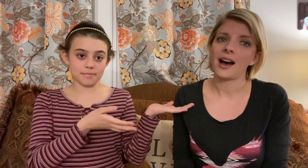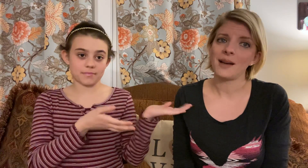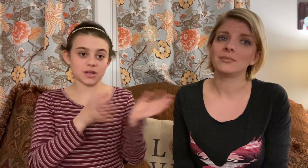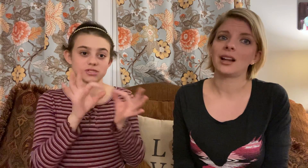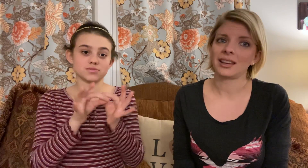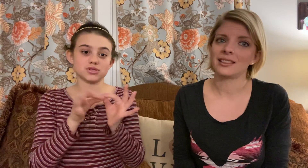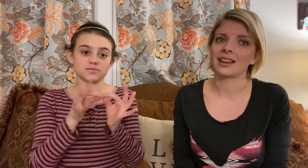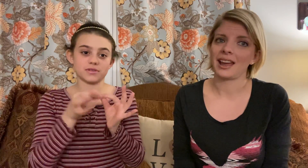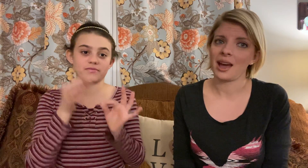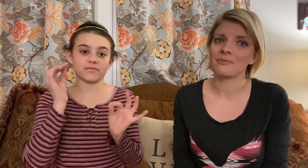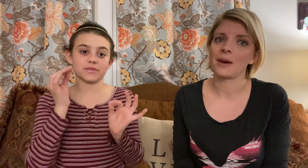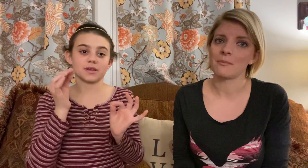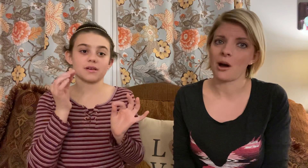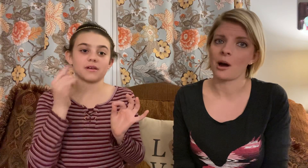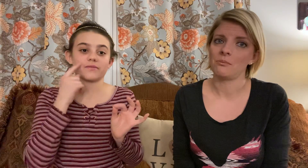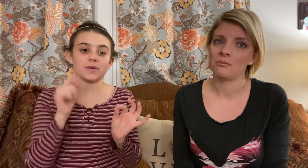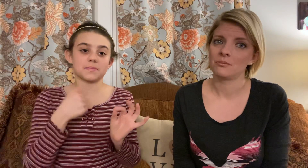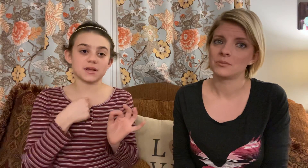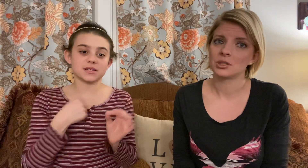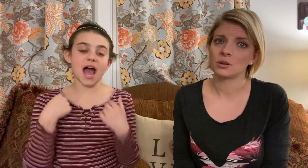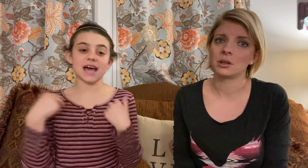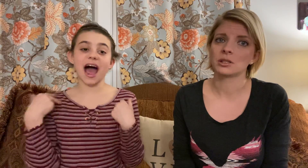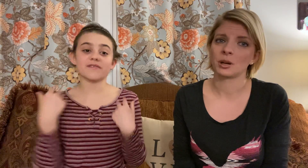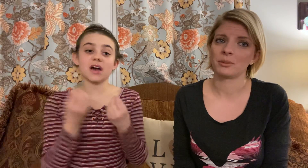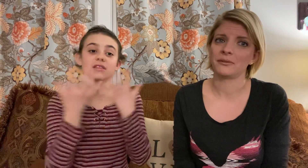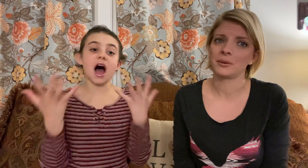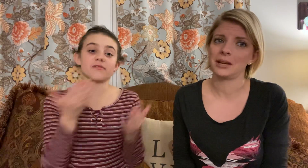I'm lucky that I have my mom to interpret for me.